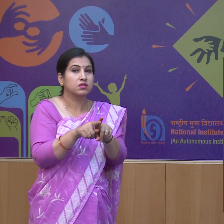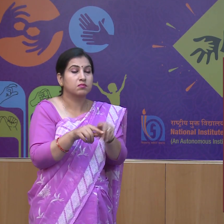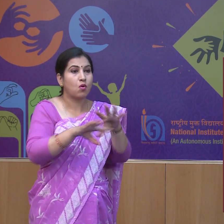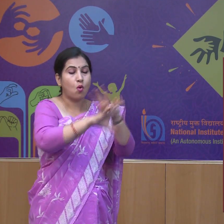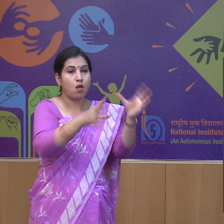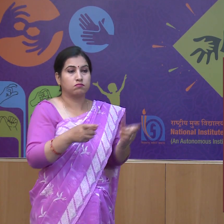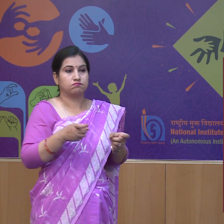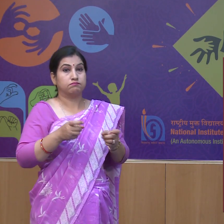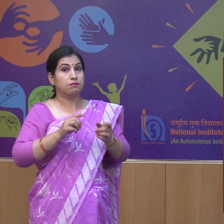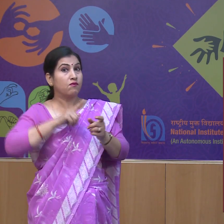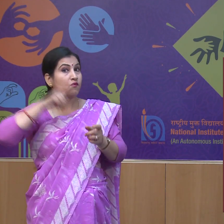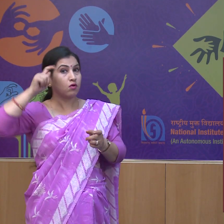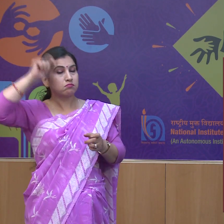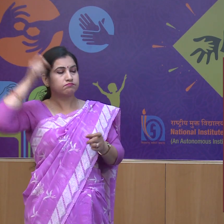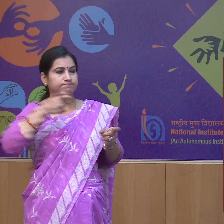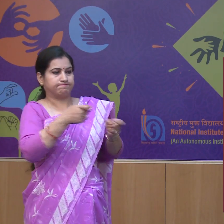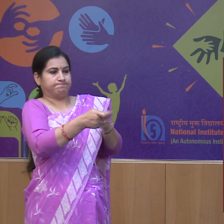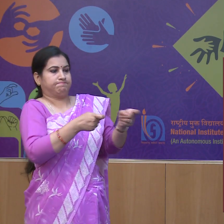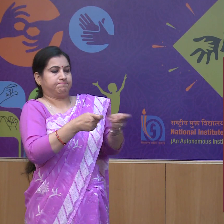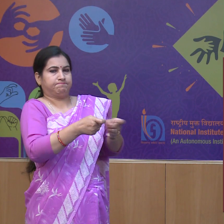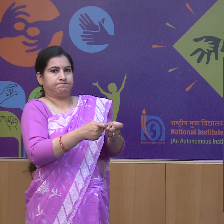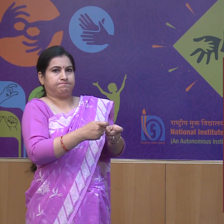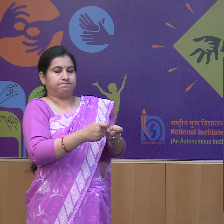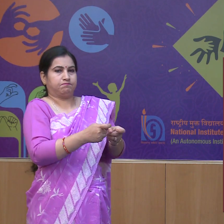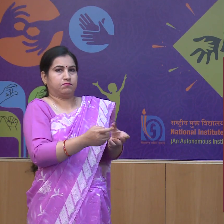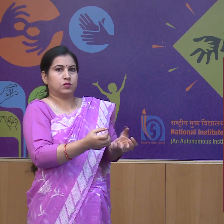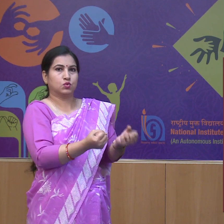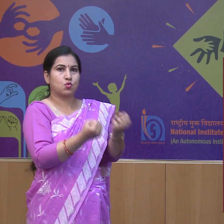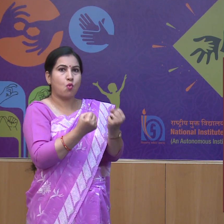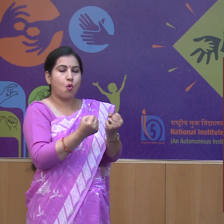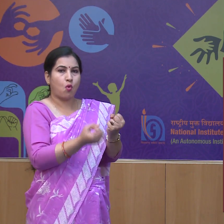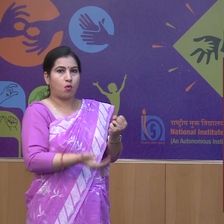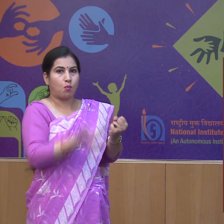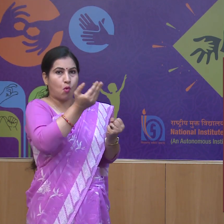of British was firmly established over Bengal.